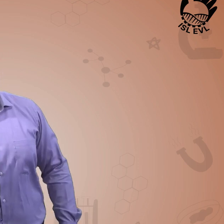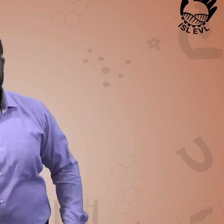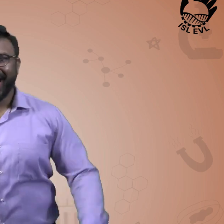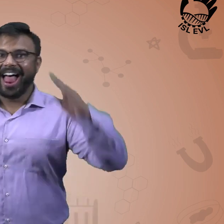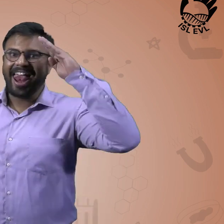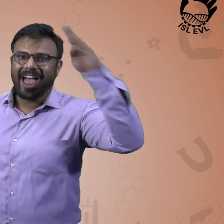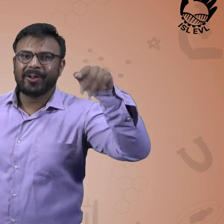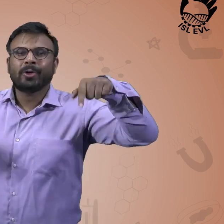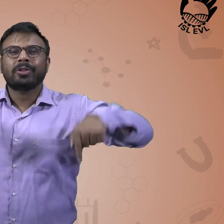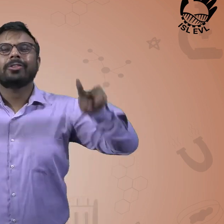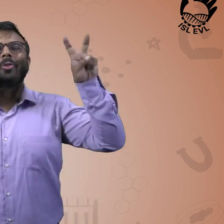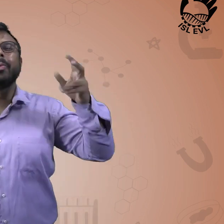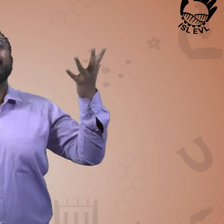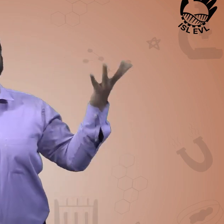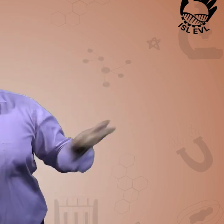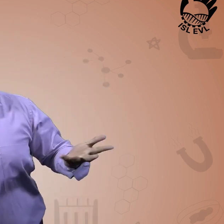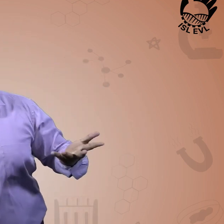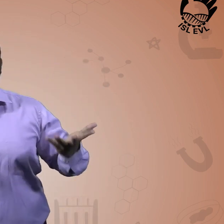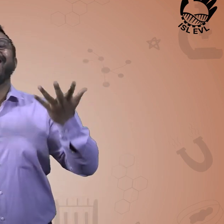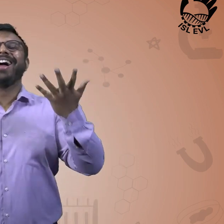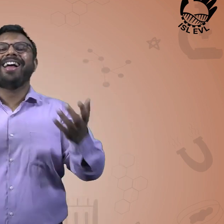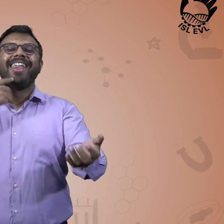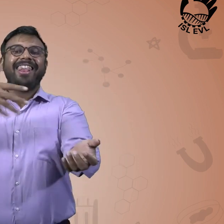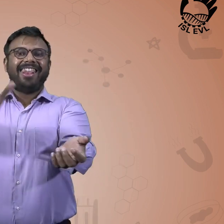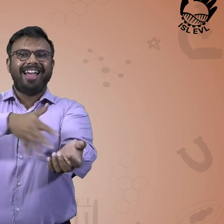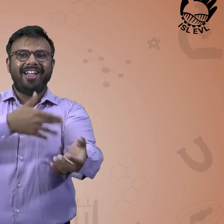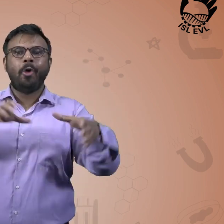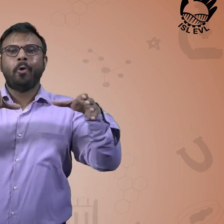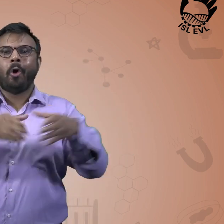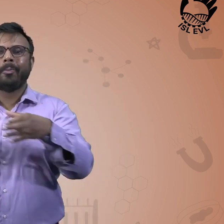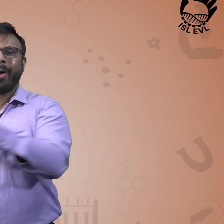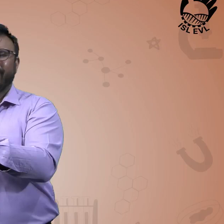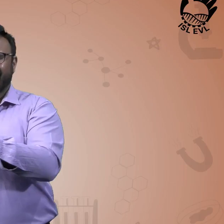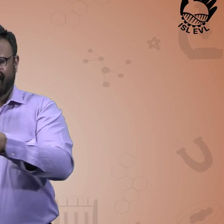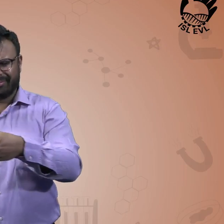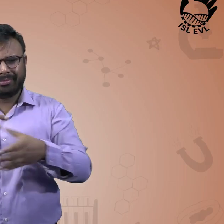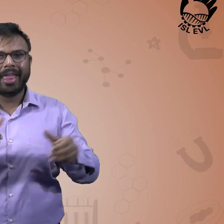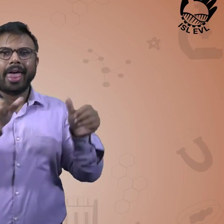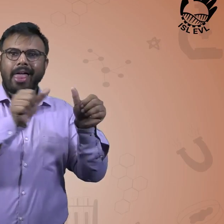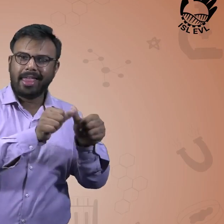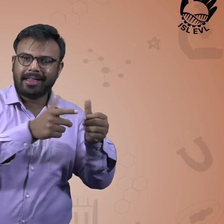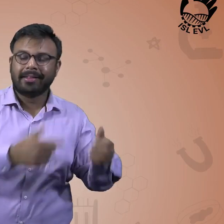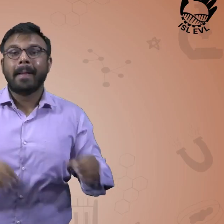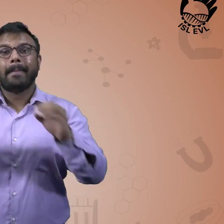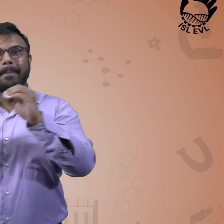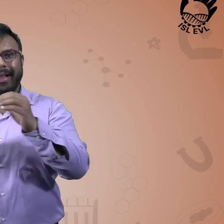Hello. What is our topic today? Today we will understand about the different kind of blood groups. We all